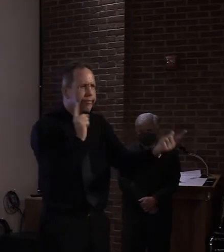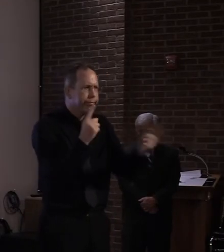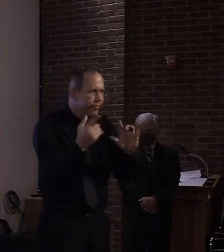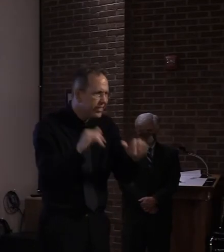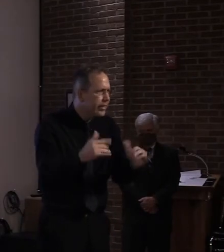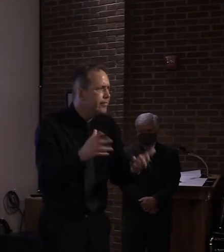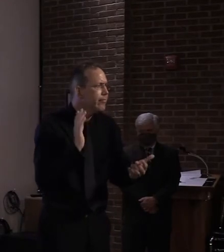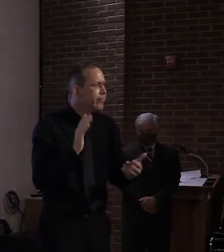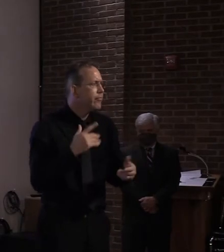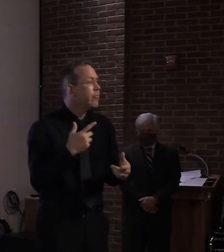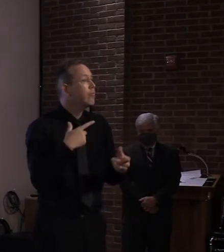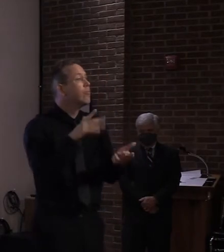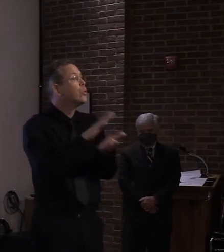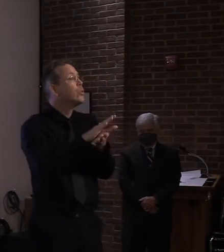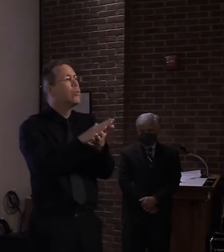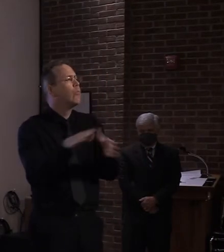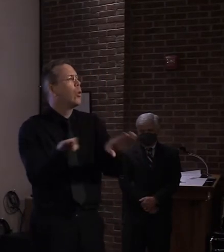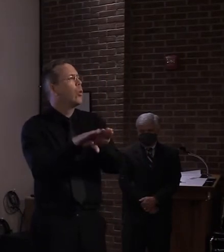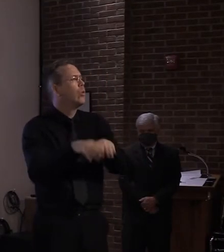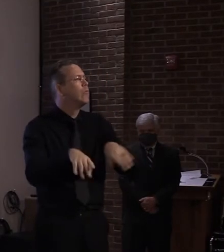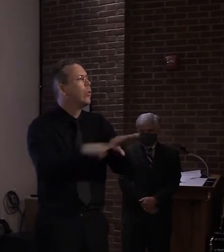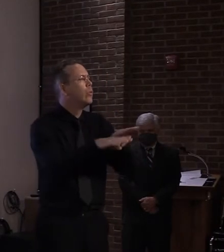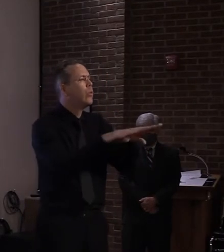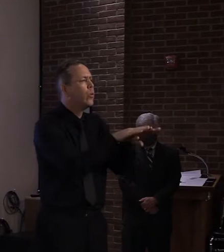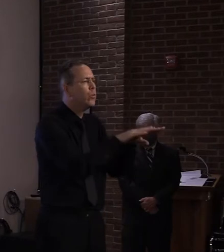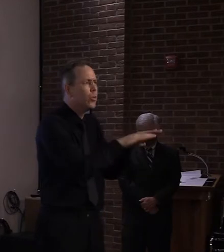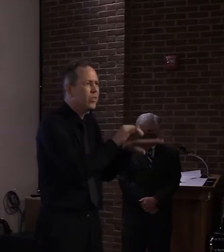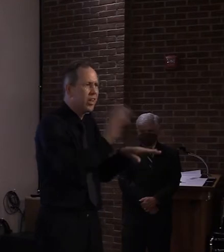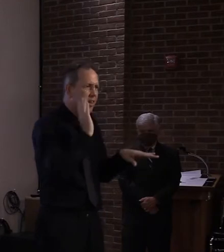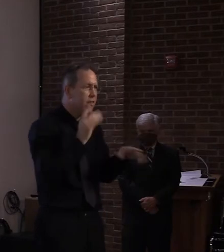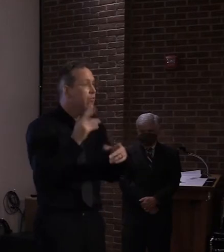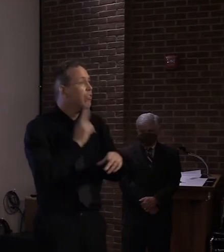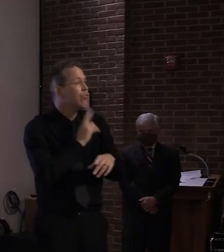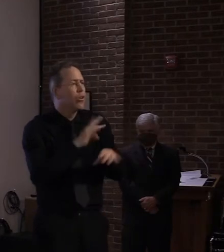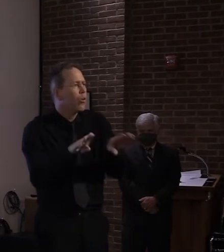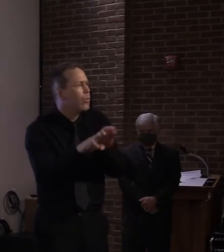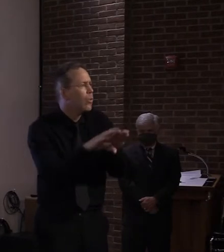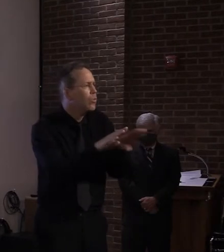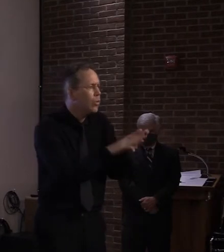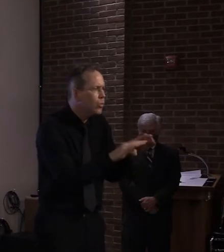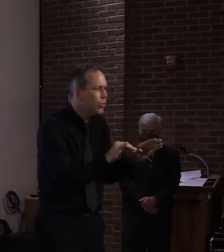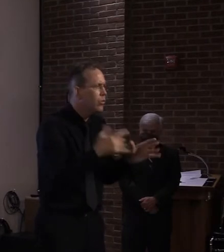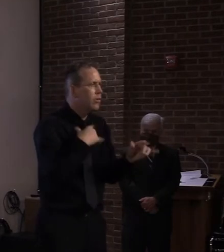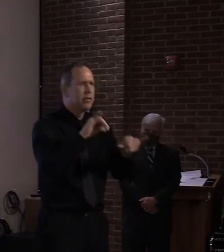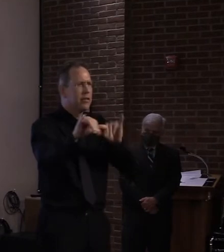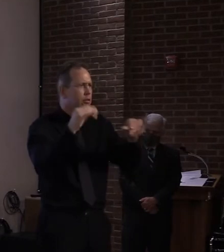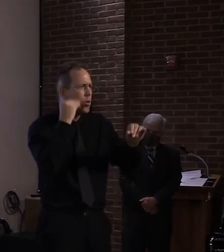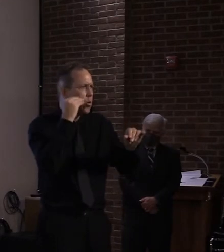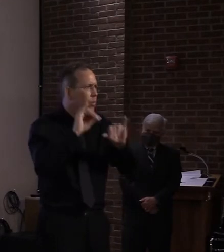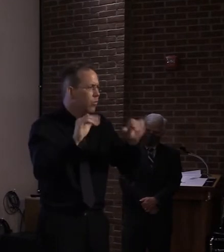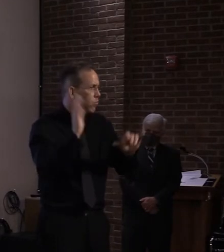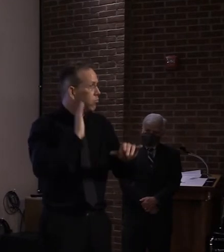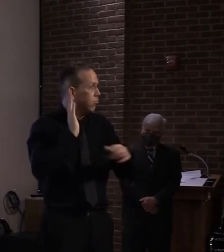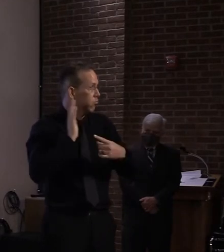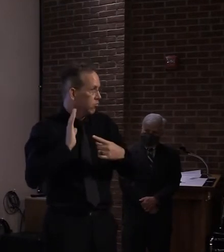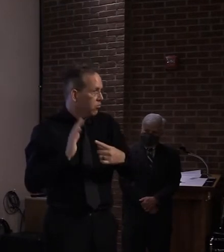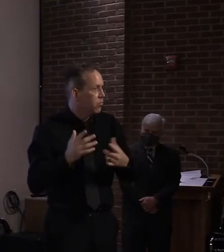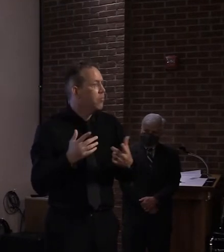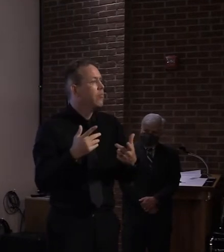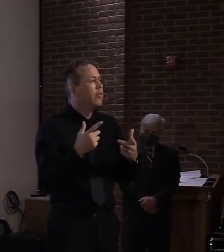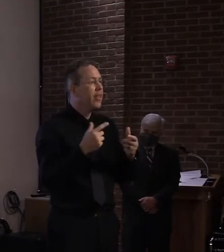closing schools eventually, closing restaurants, and eventually staying at home. So here's the